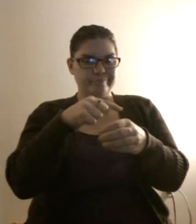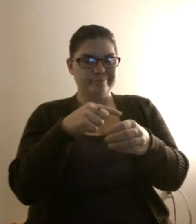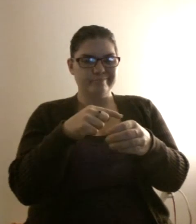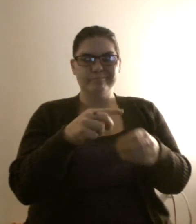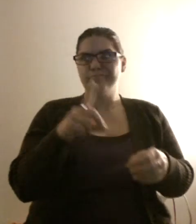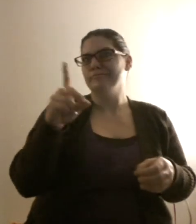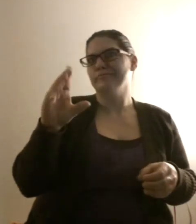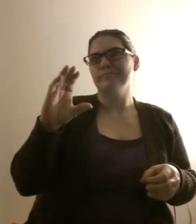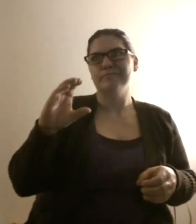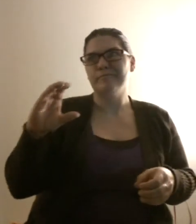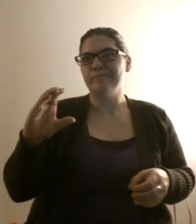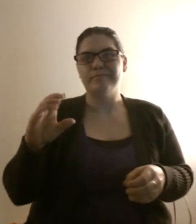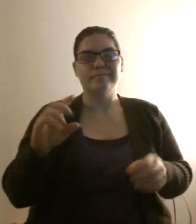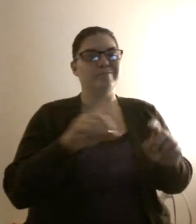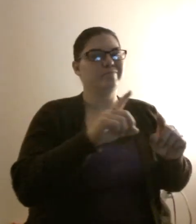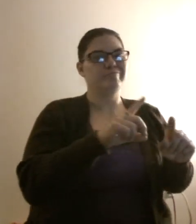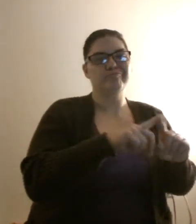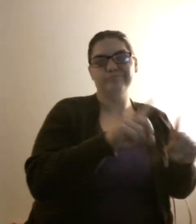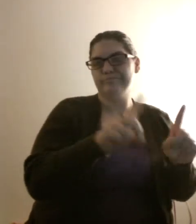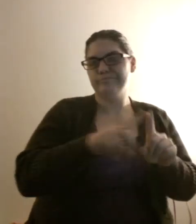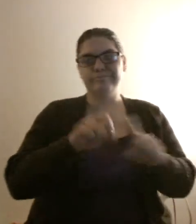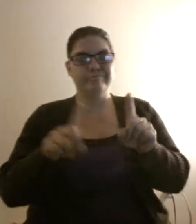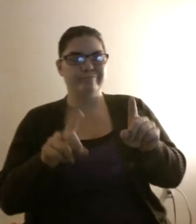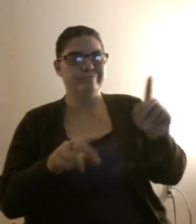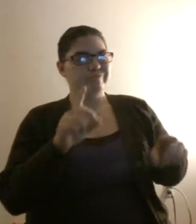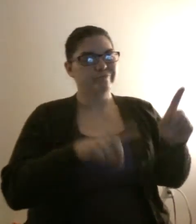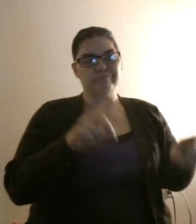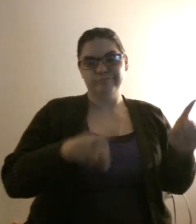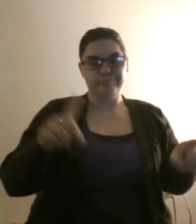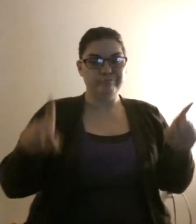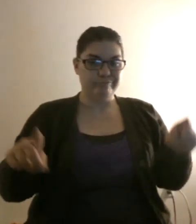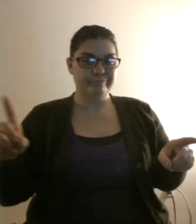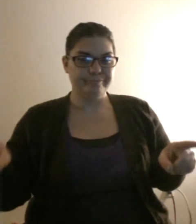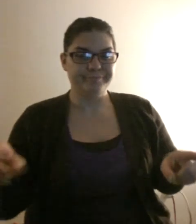Everybody got this? We'll talk more about this a little bit. Next one.